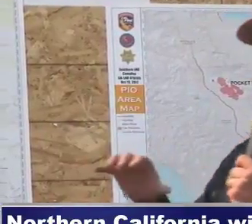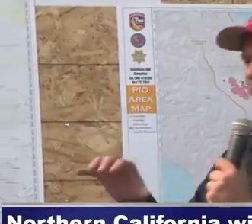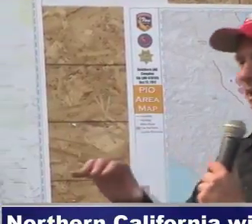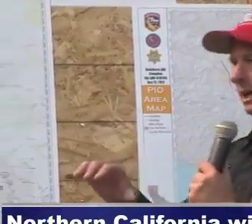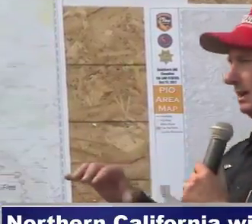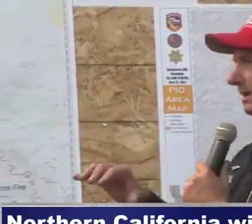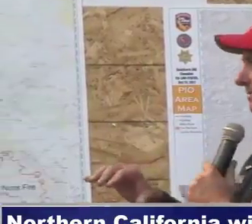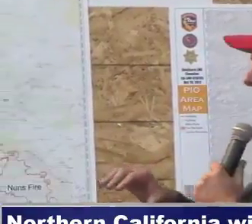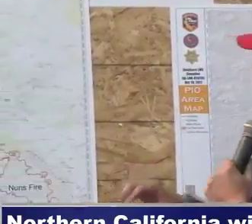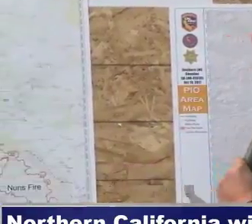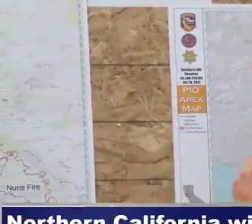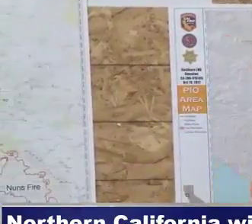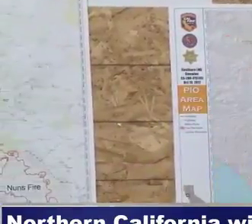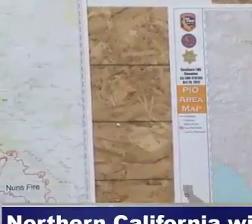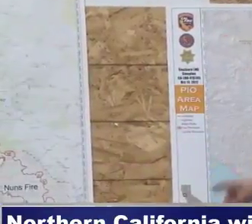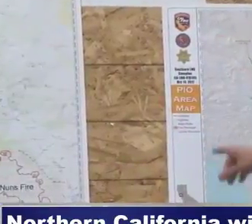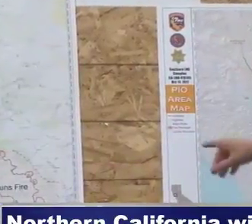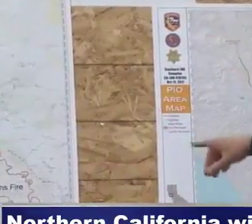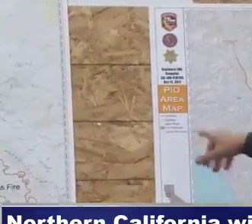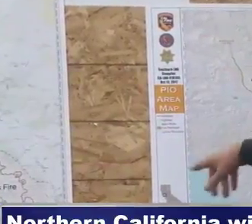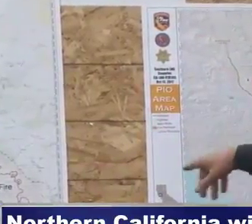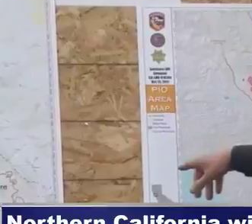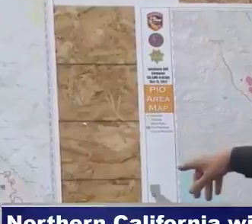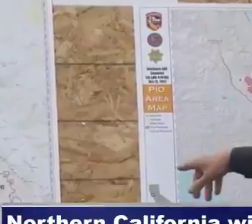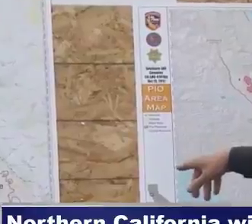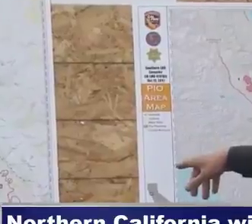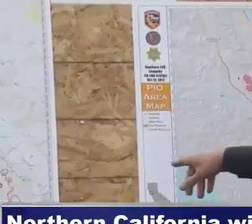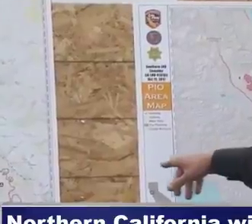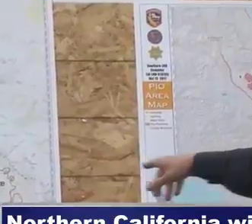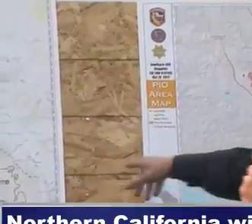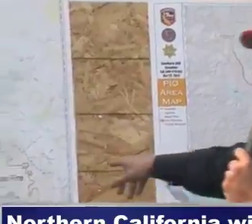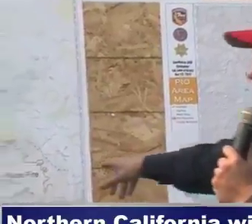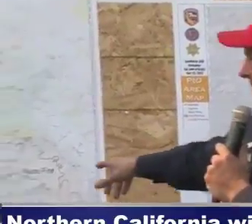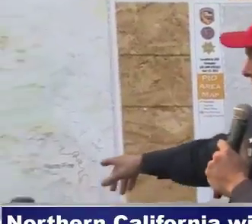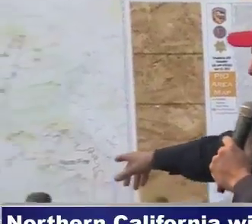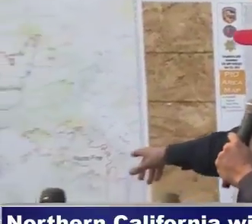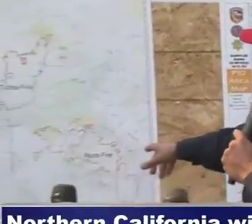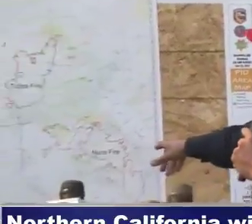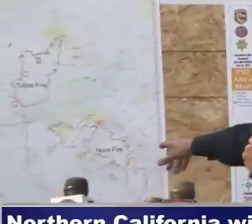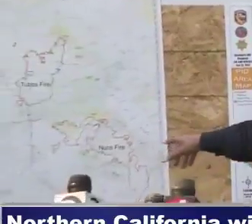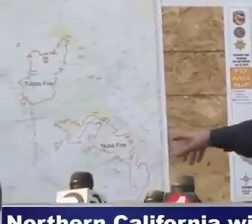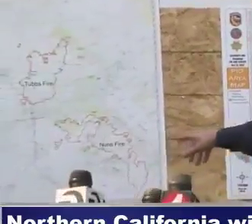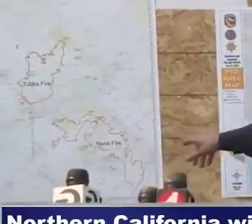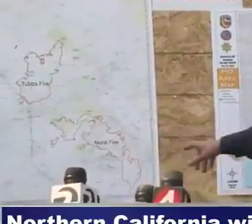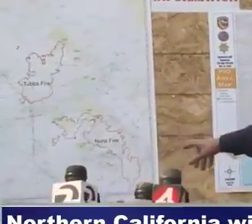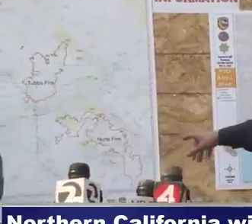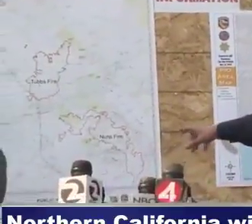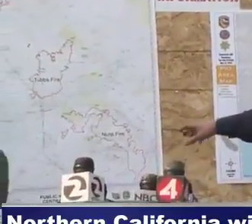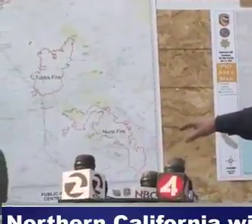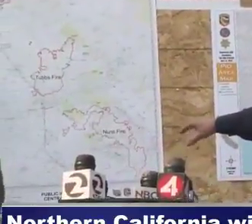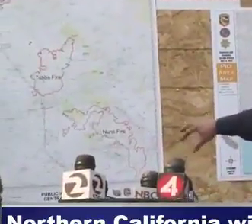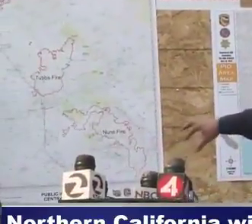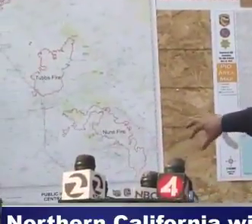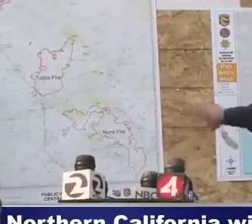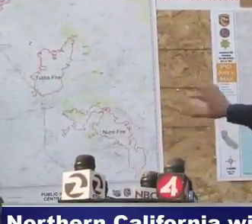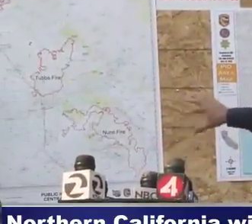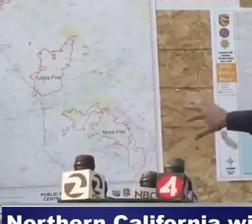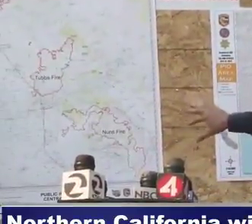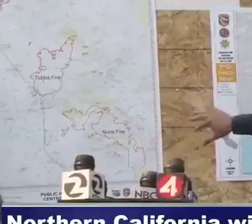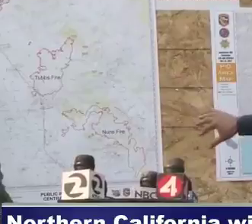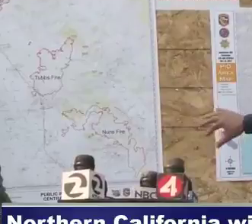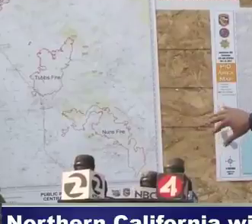takes off later today. Coming down to the Nuns Fire. We're on the north